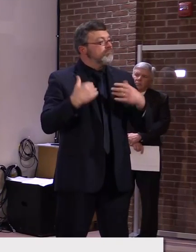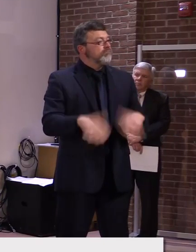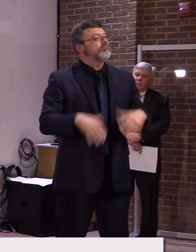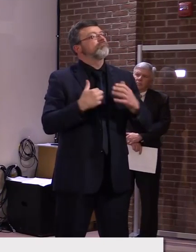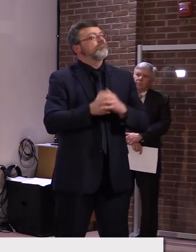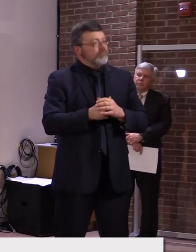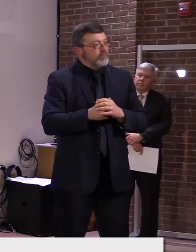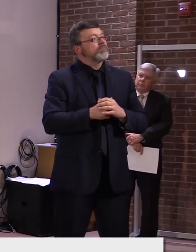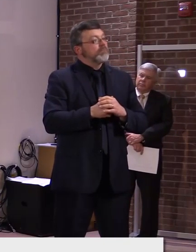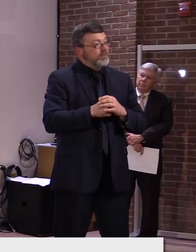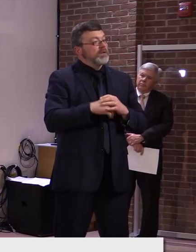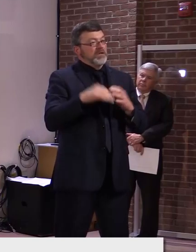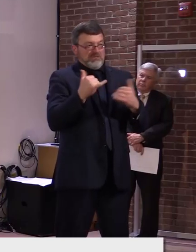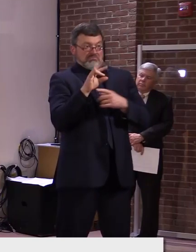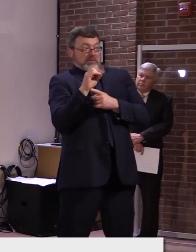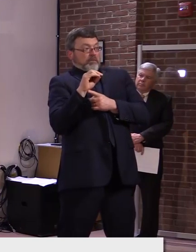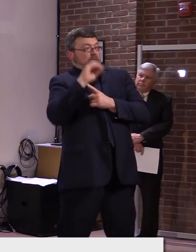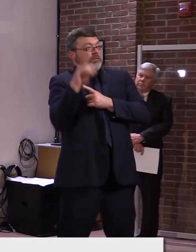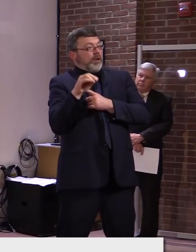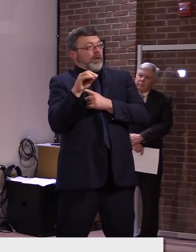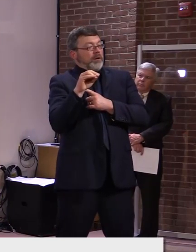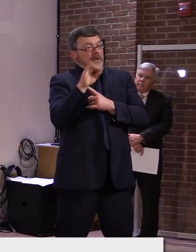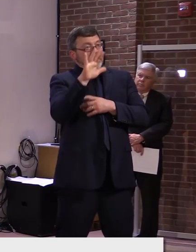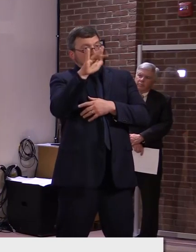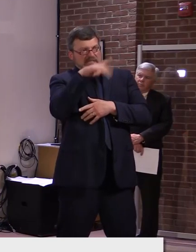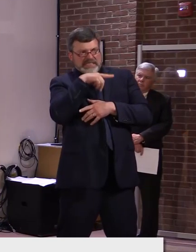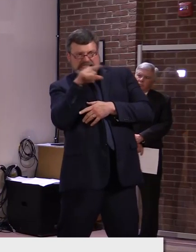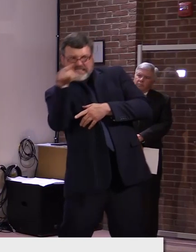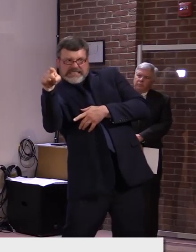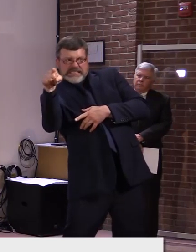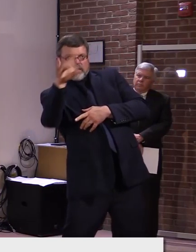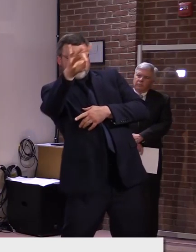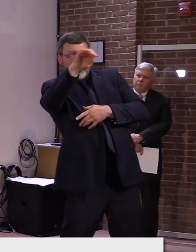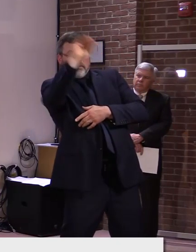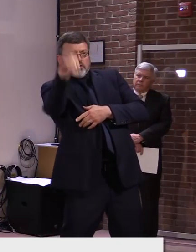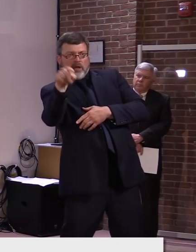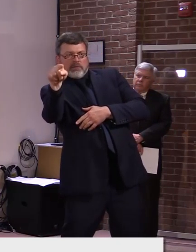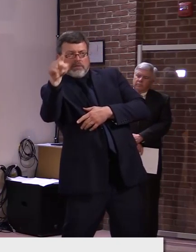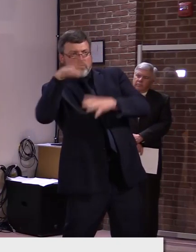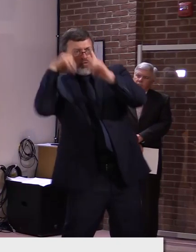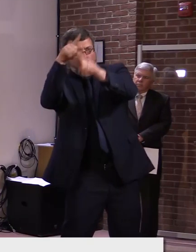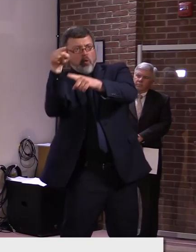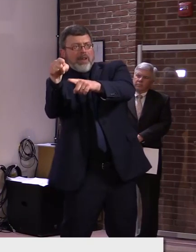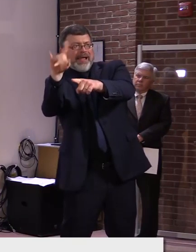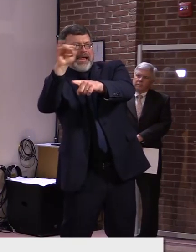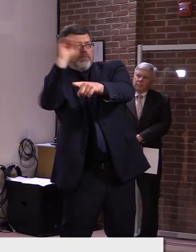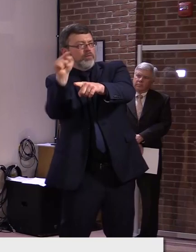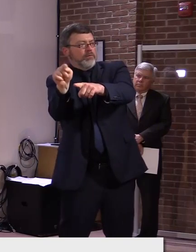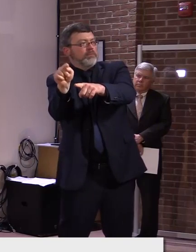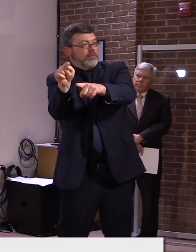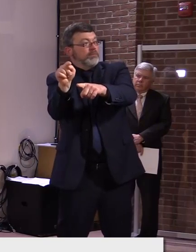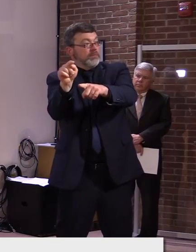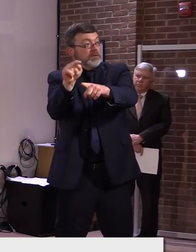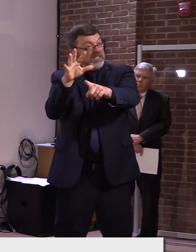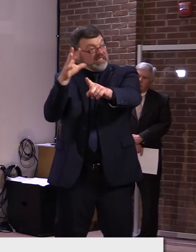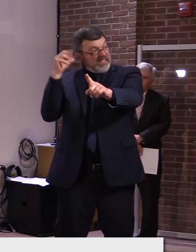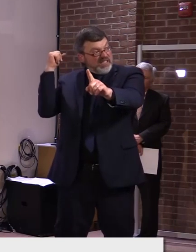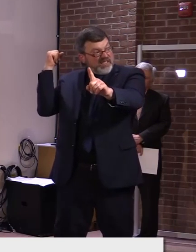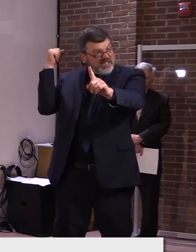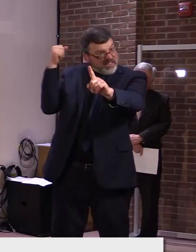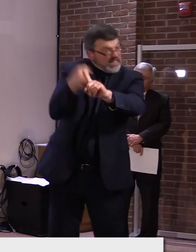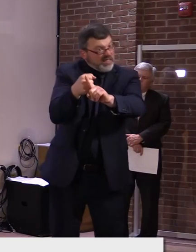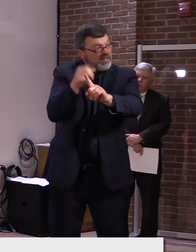80%, I'll lift any remaining restrictions and mandates that day. Admittedly, this would